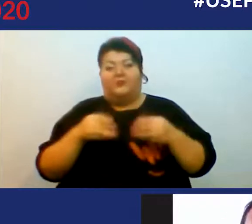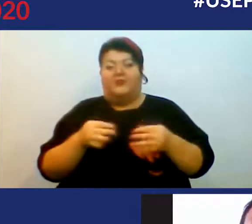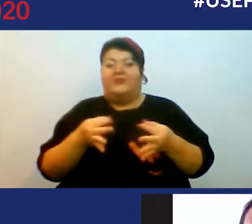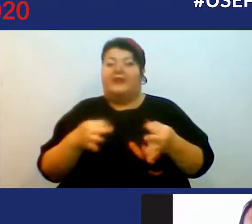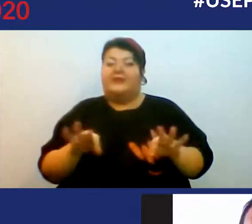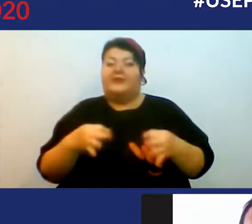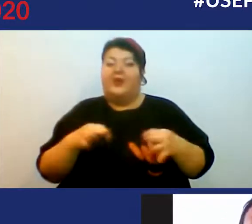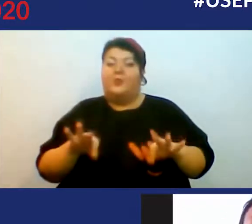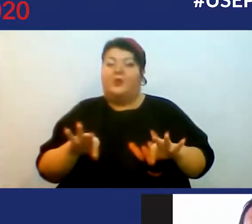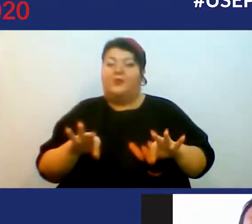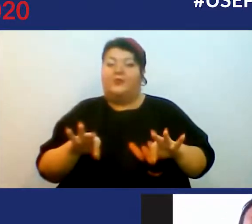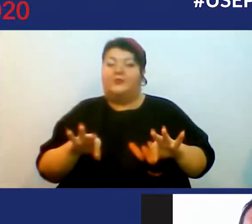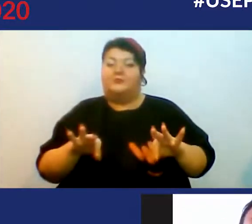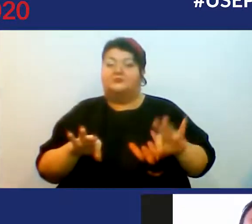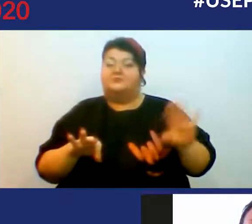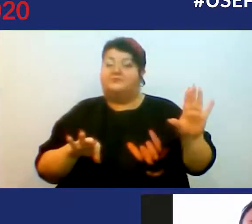for joining us.